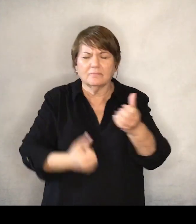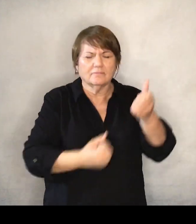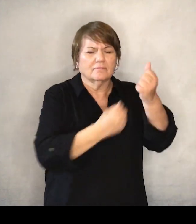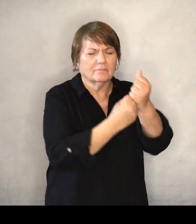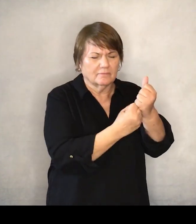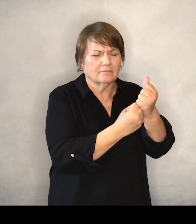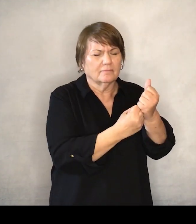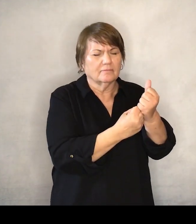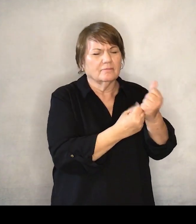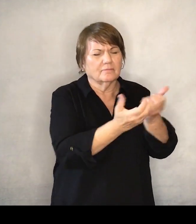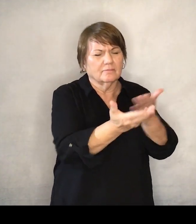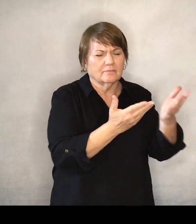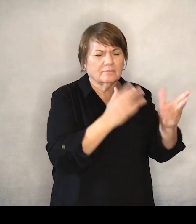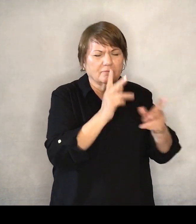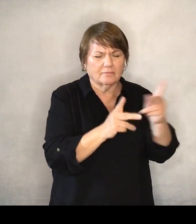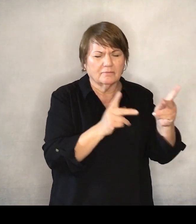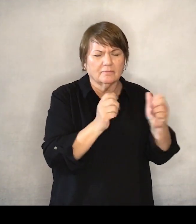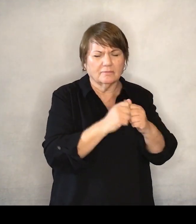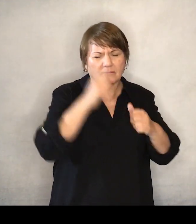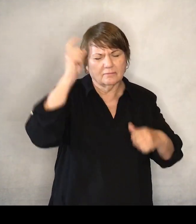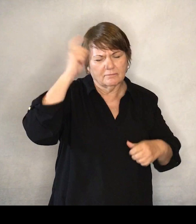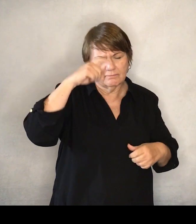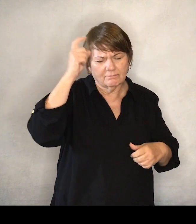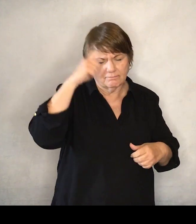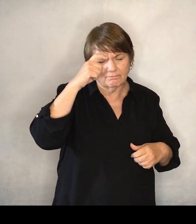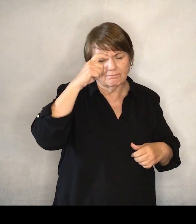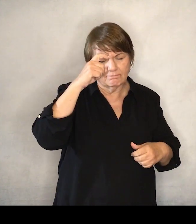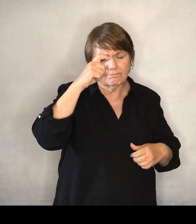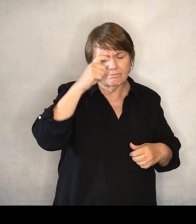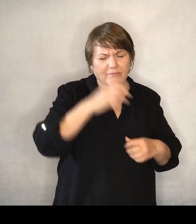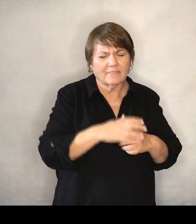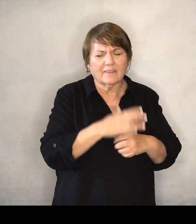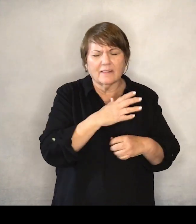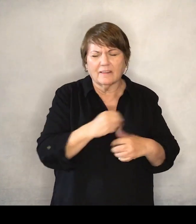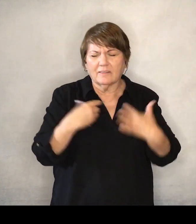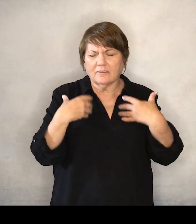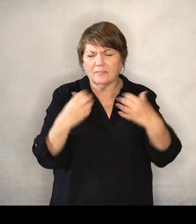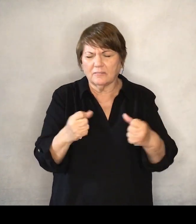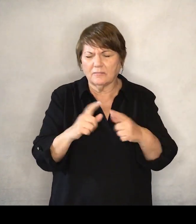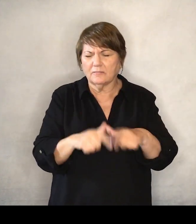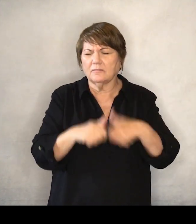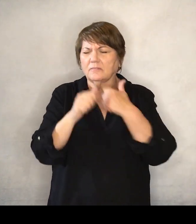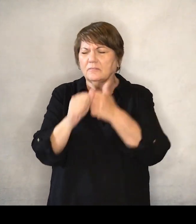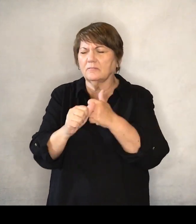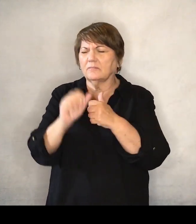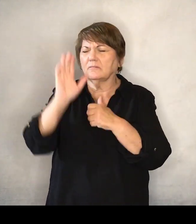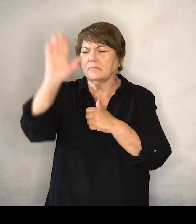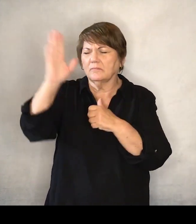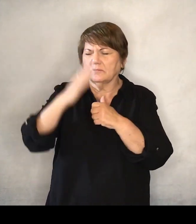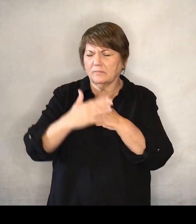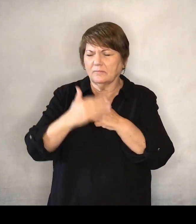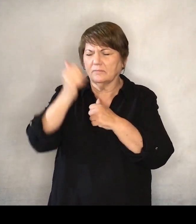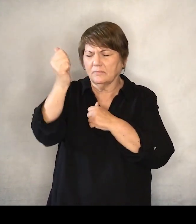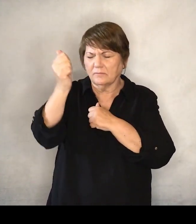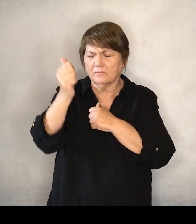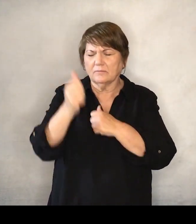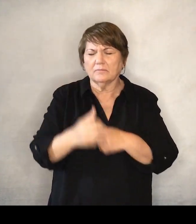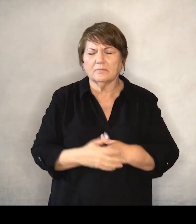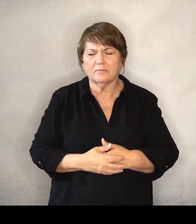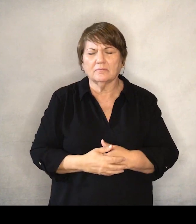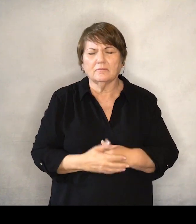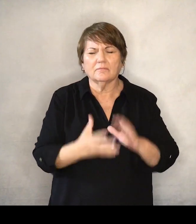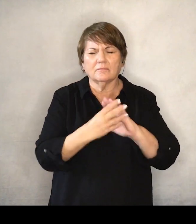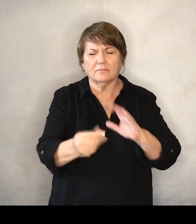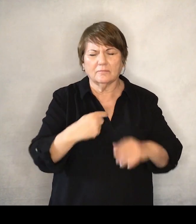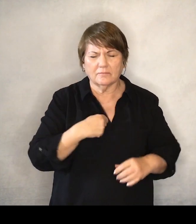community with discernment and wisdom and the courage to follow your path. Please join me in the